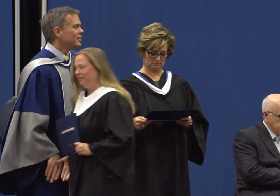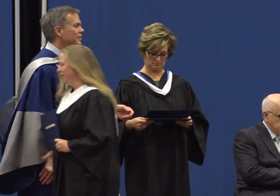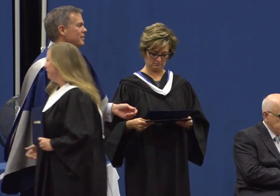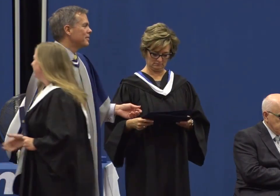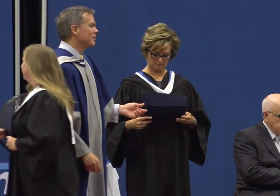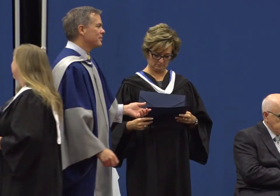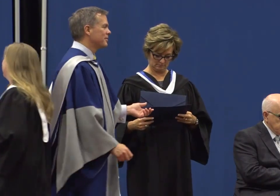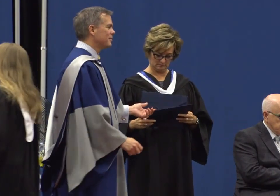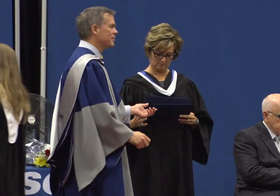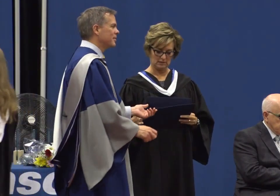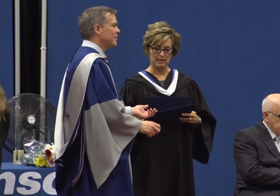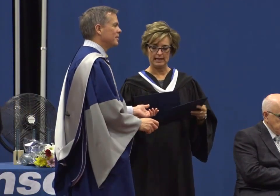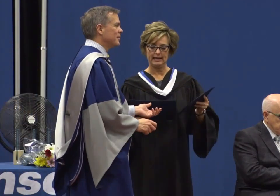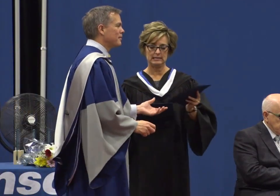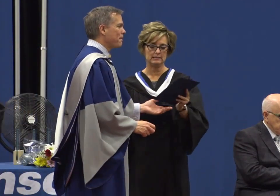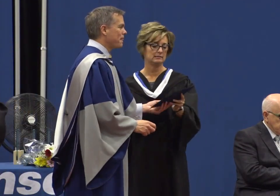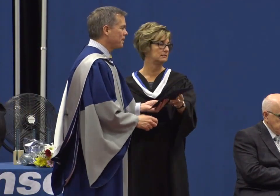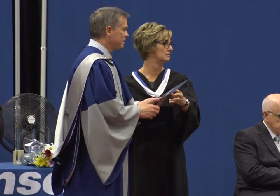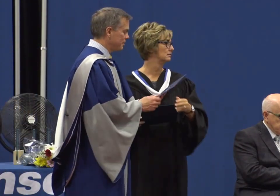Ann McGee with honors.